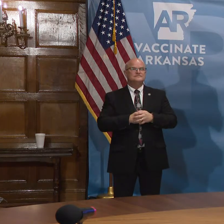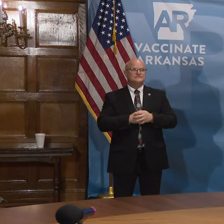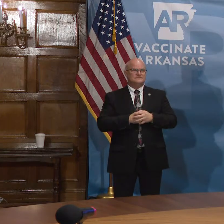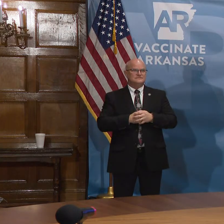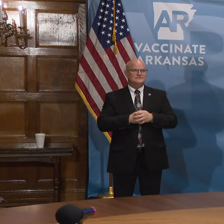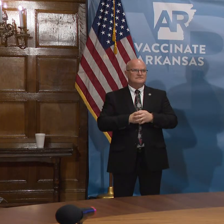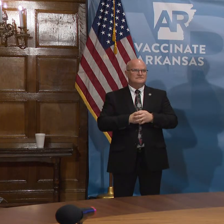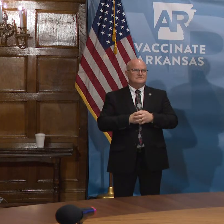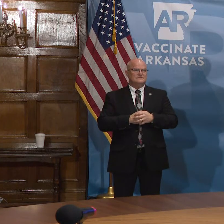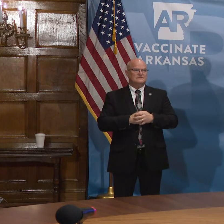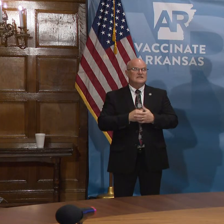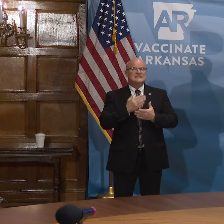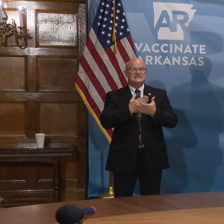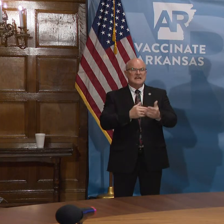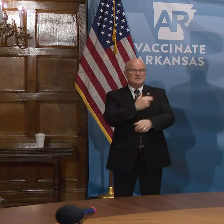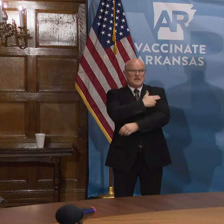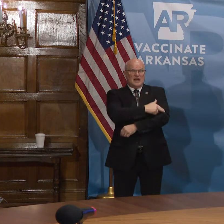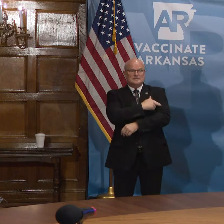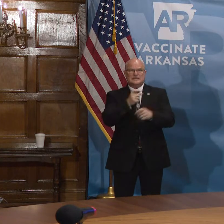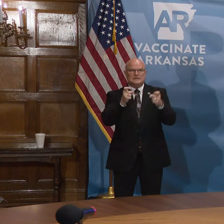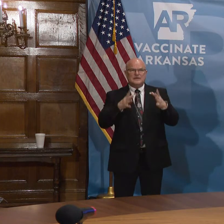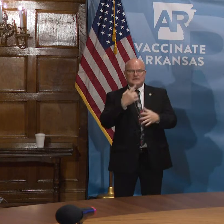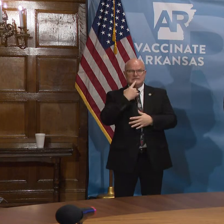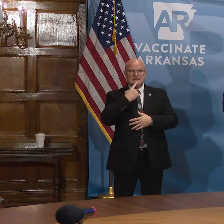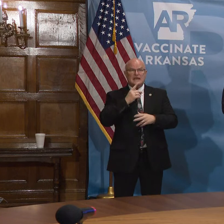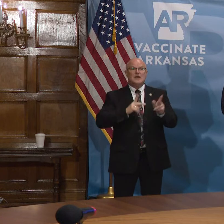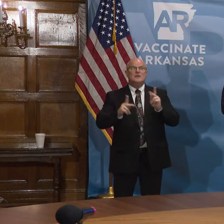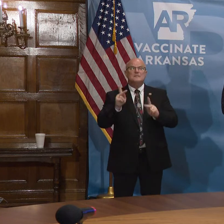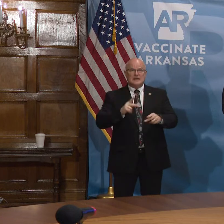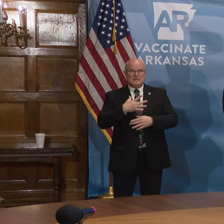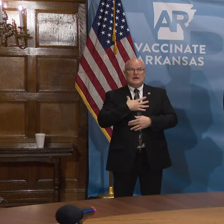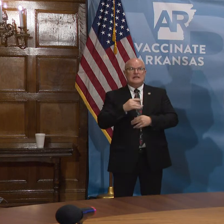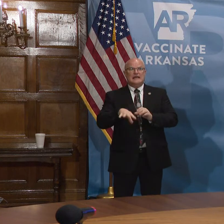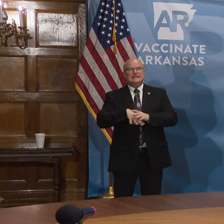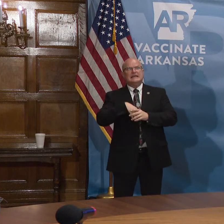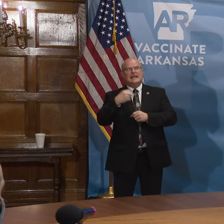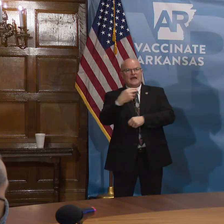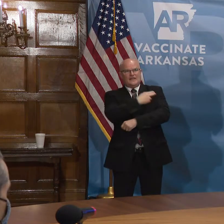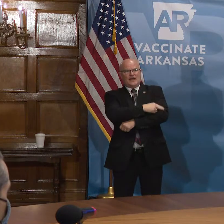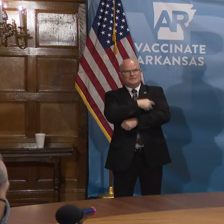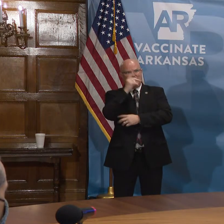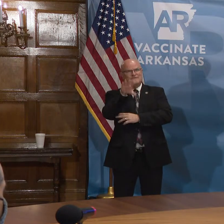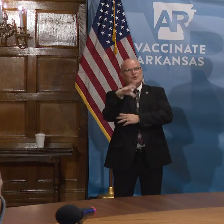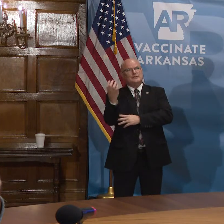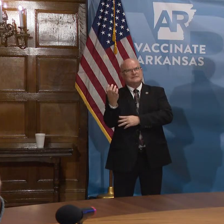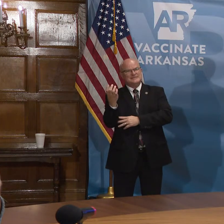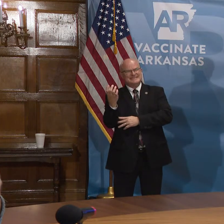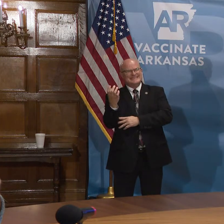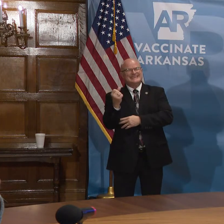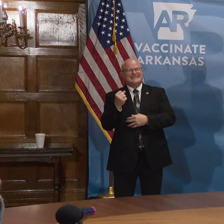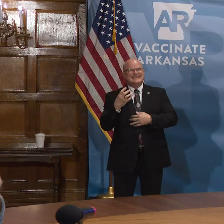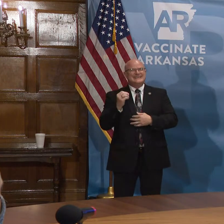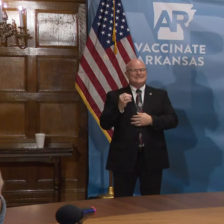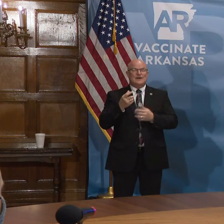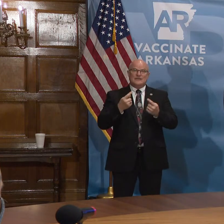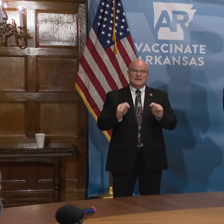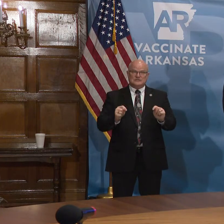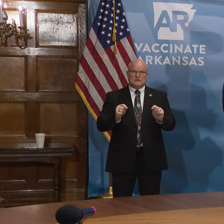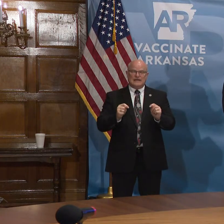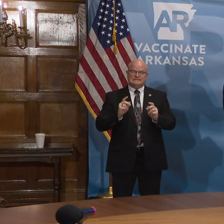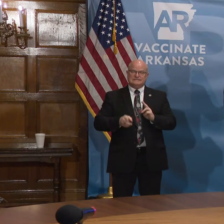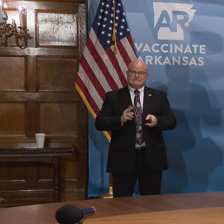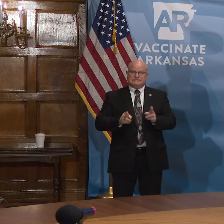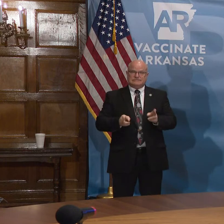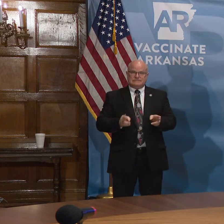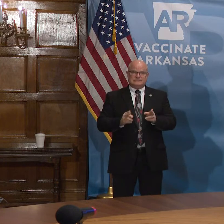As some of the hospital administrators say, people do like to get out of the hospital for Christmas. And so they try to speed